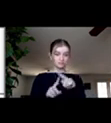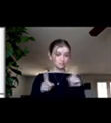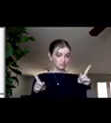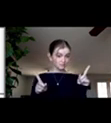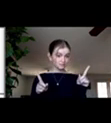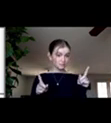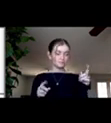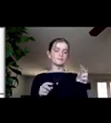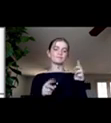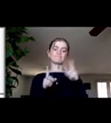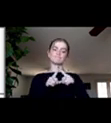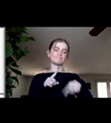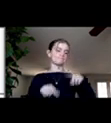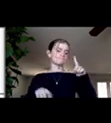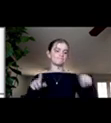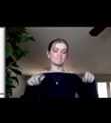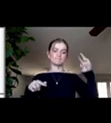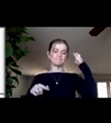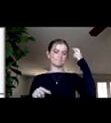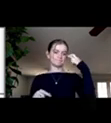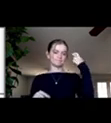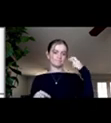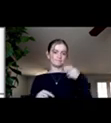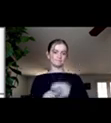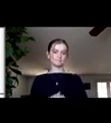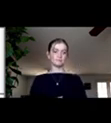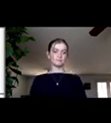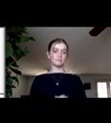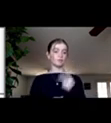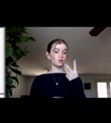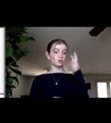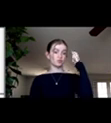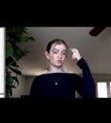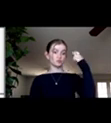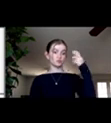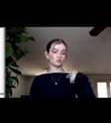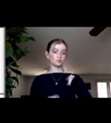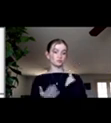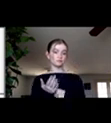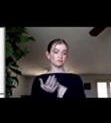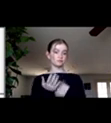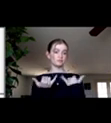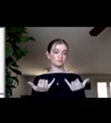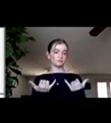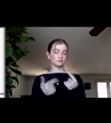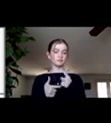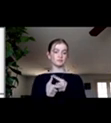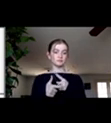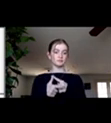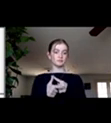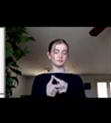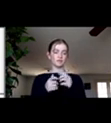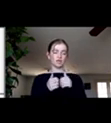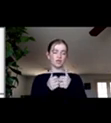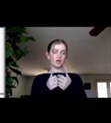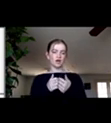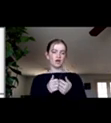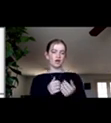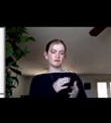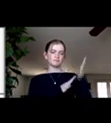Why are they treated differently? There are varying reasons. Two of the reasons I will be discussing